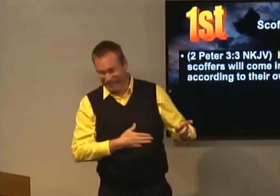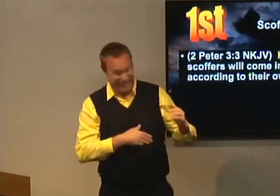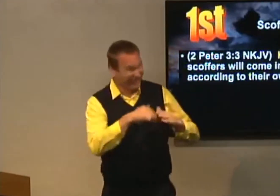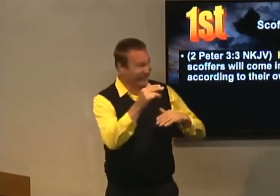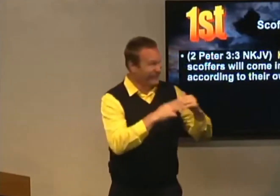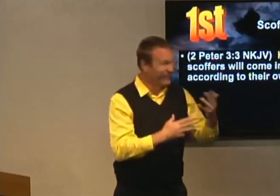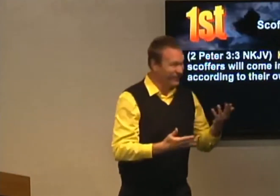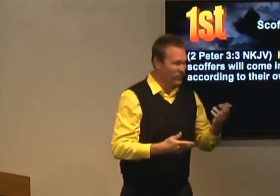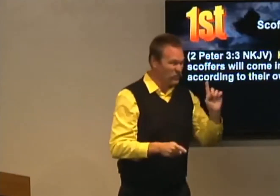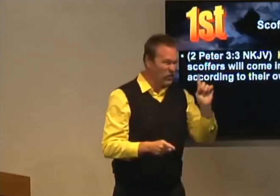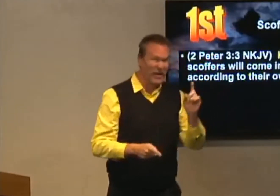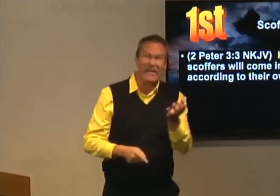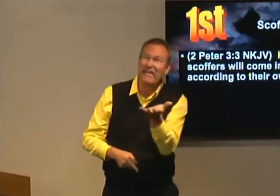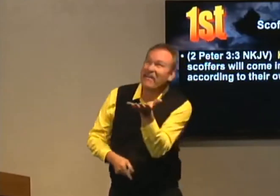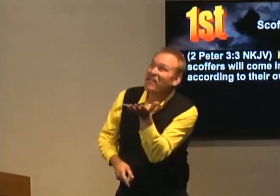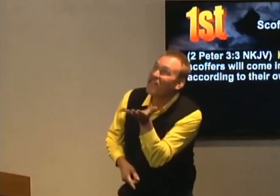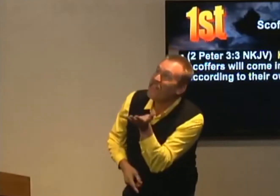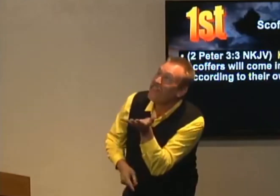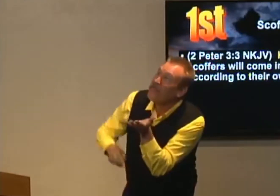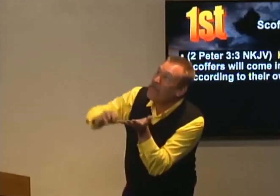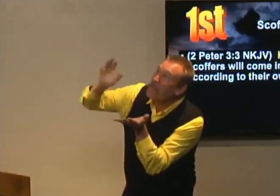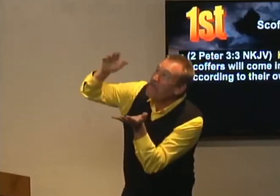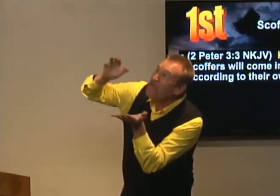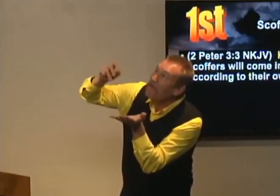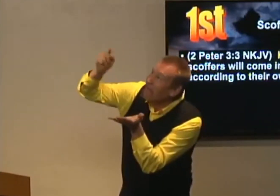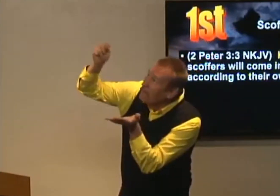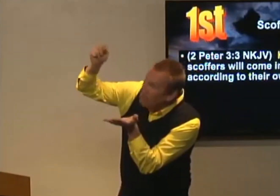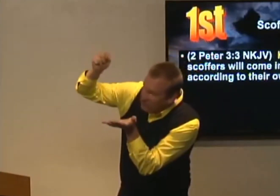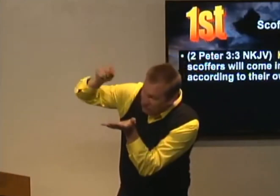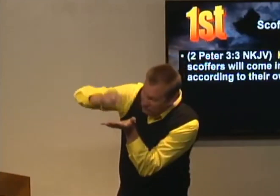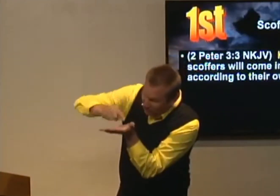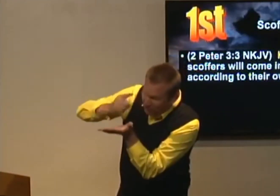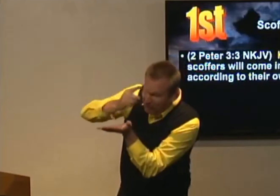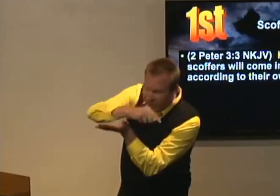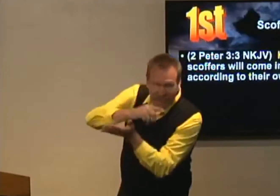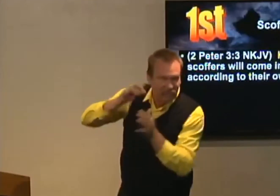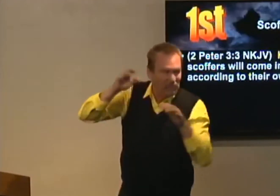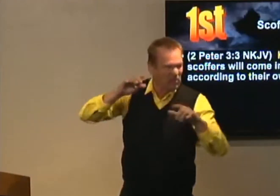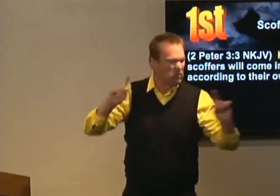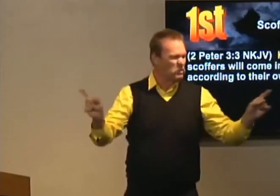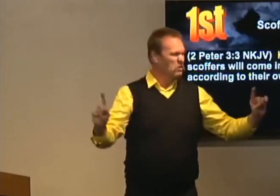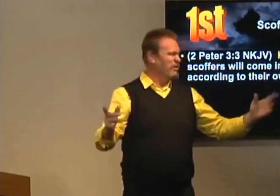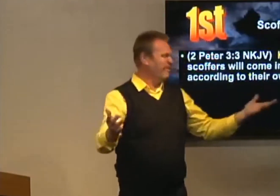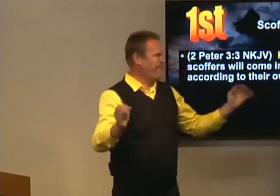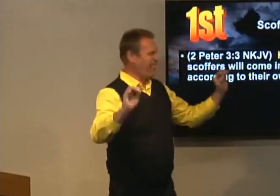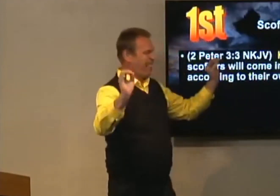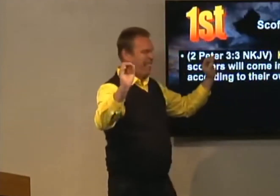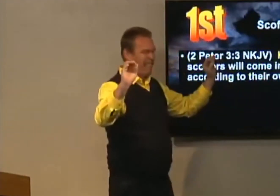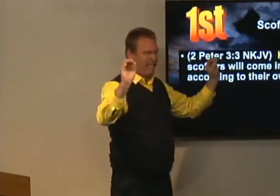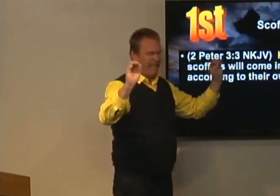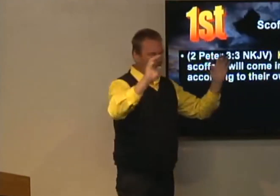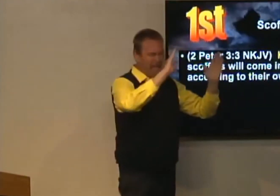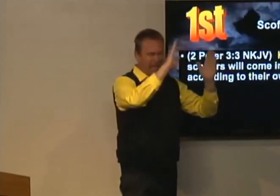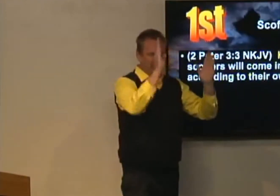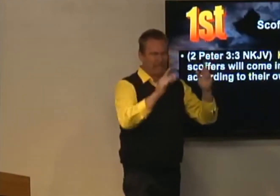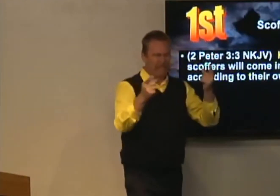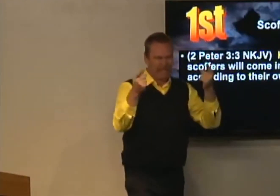doing that. They were saying, oh my gosh, what are you doing building that for? Look, there's no rain coming. There's